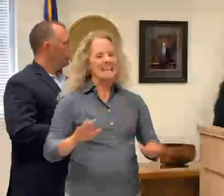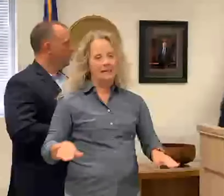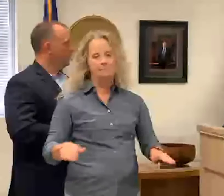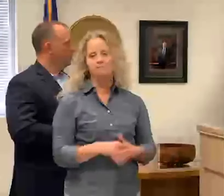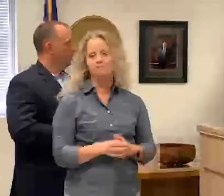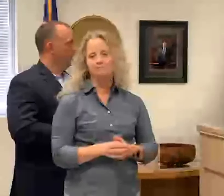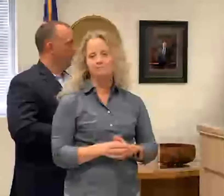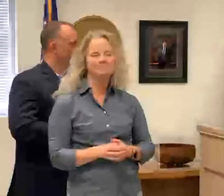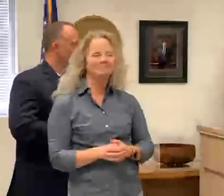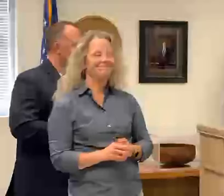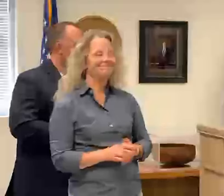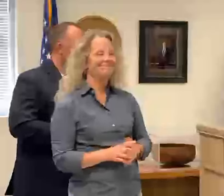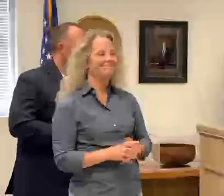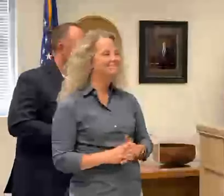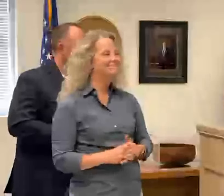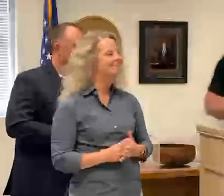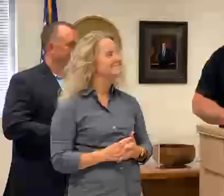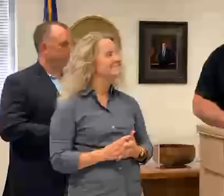Mahalo, Megan.